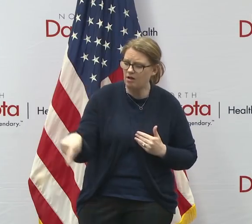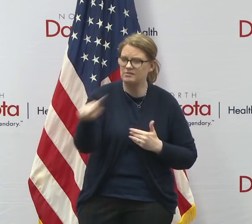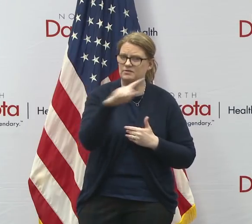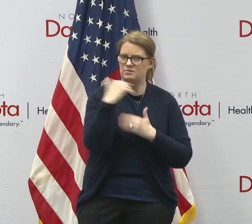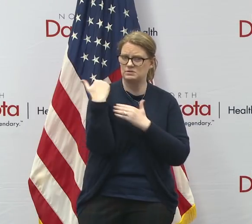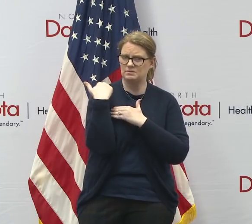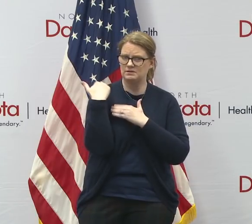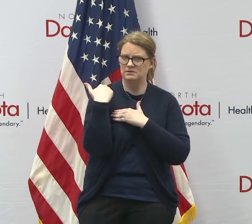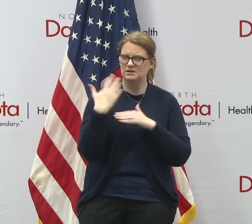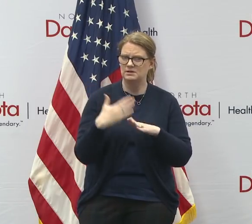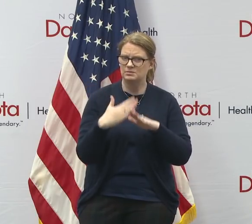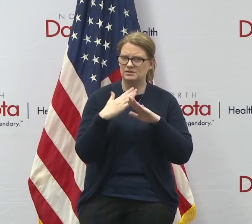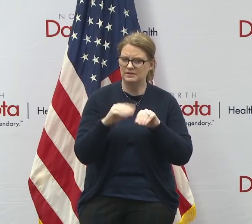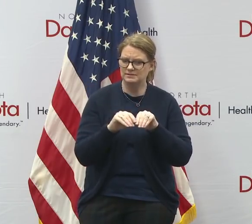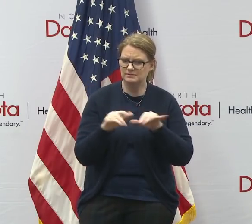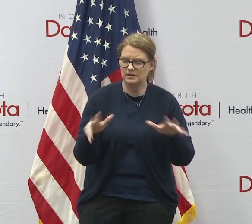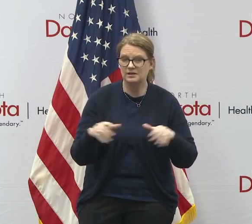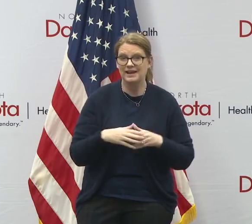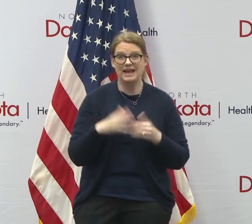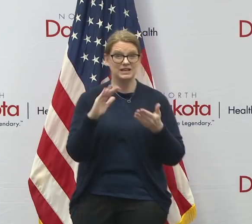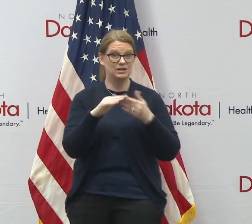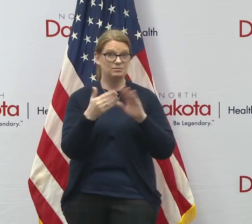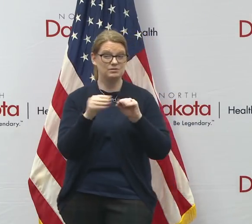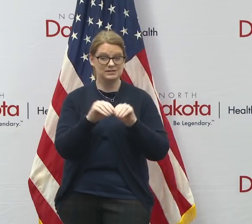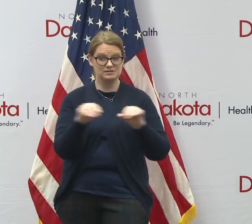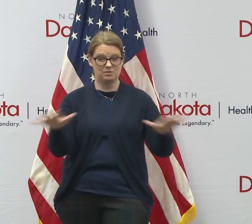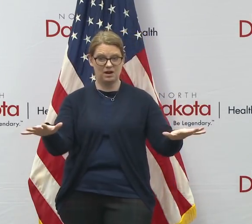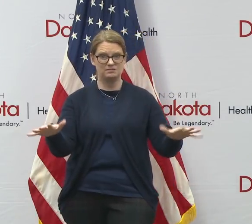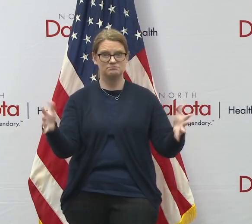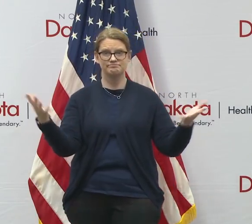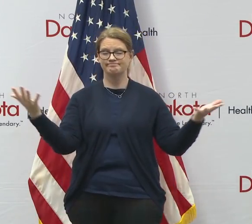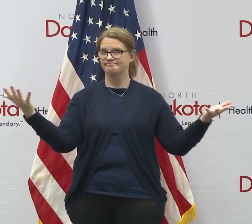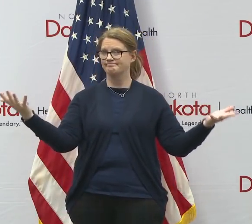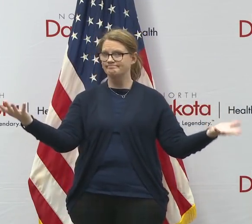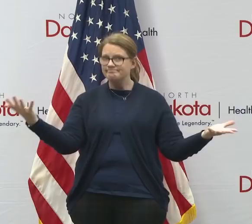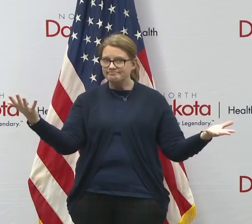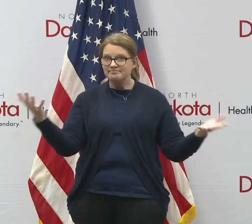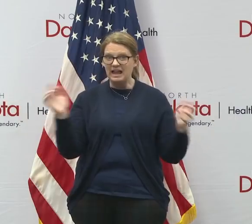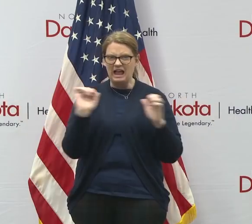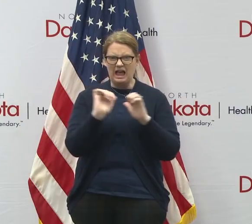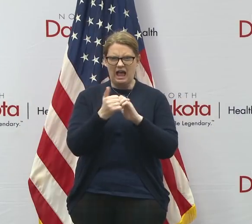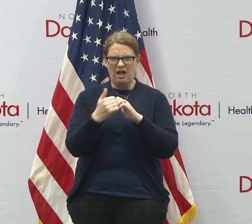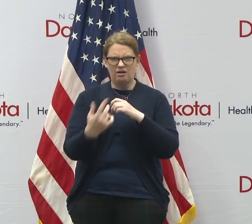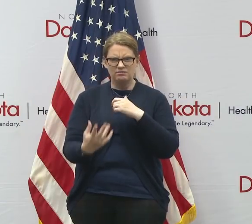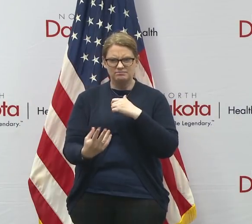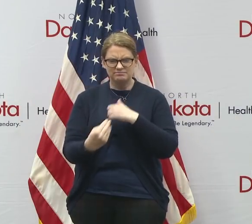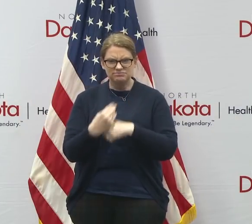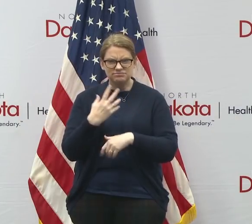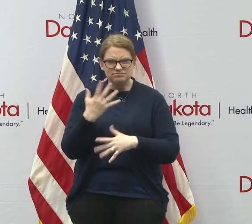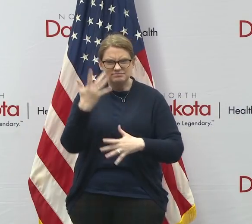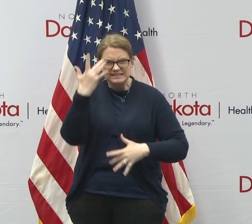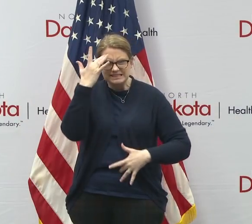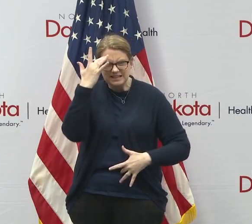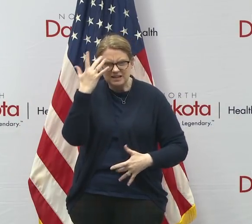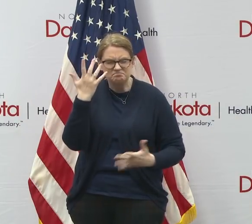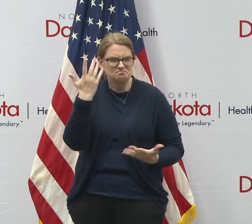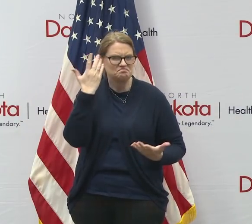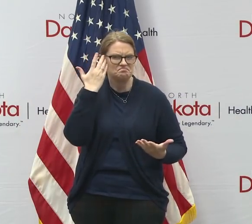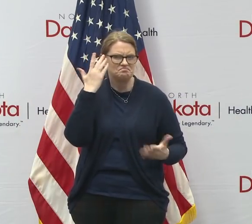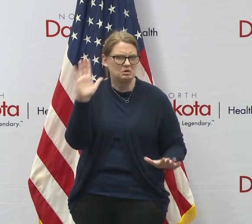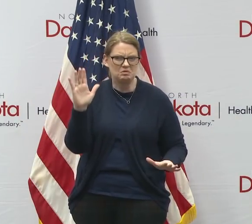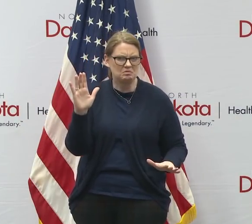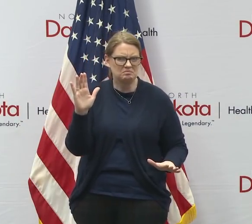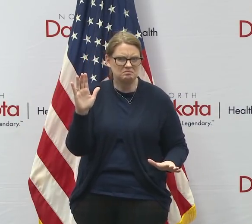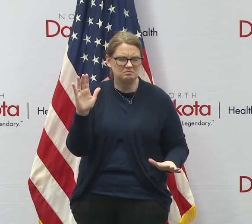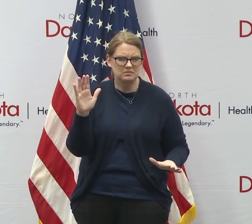spread. With community spread, we'll never know how this individual contracted the disease, but again, part of the efforts